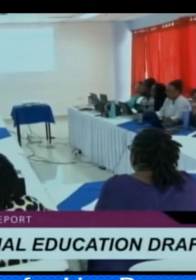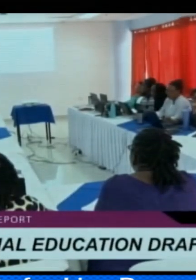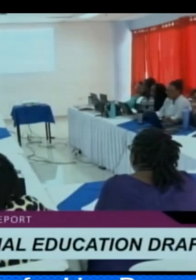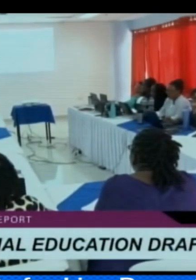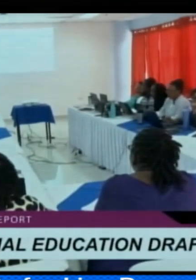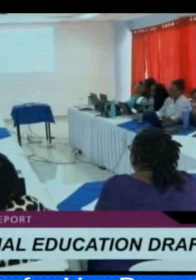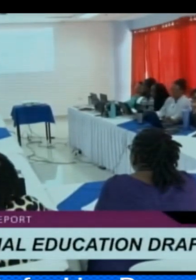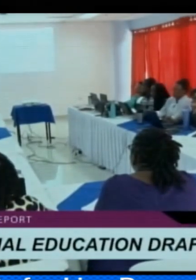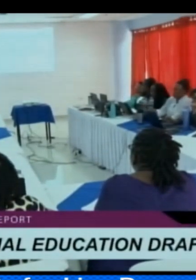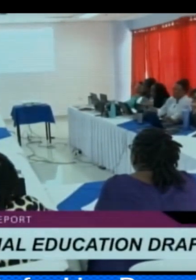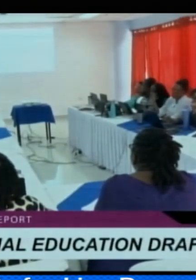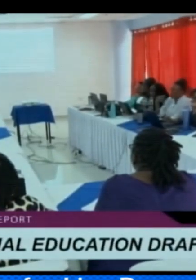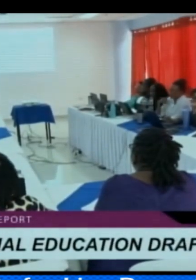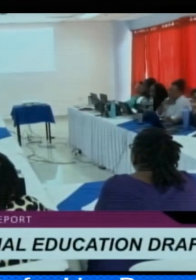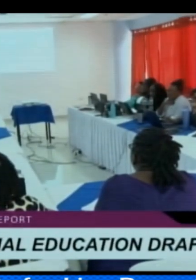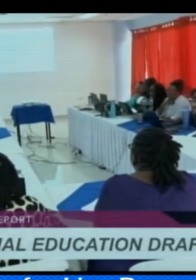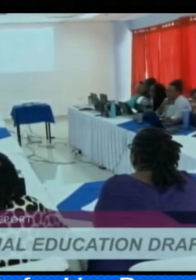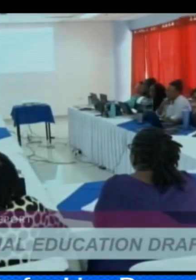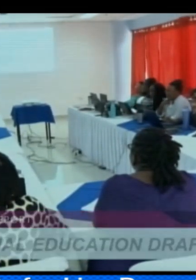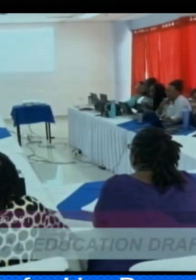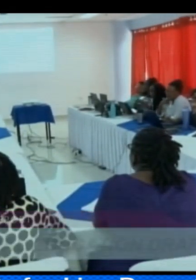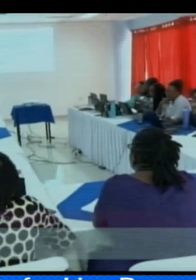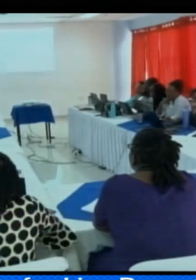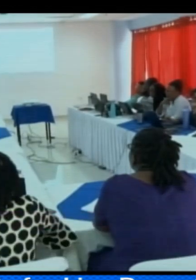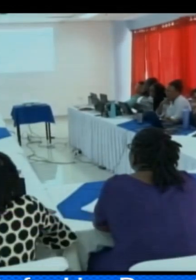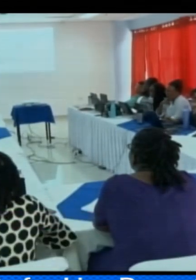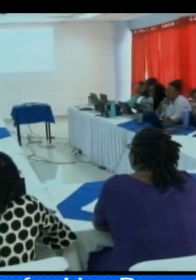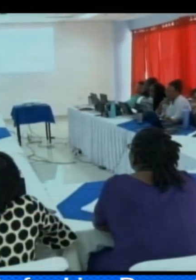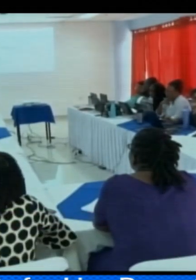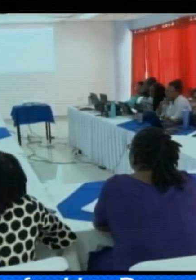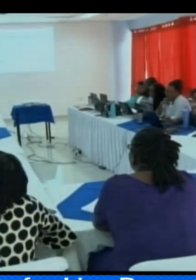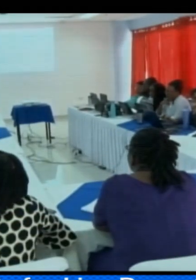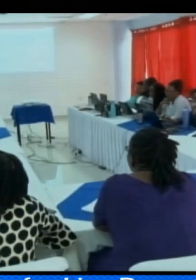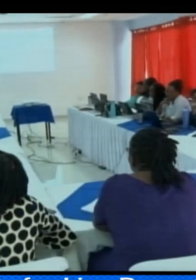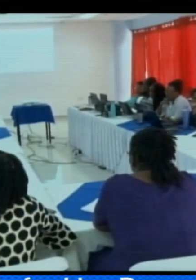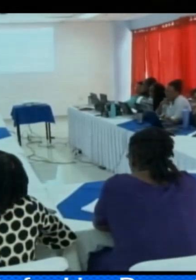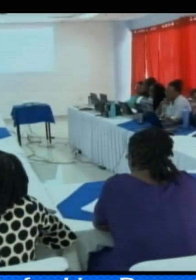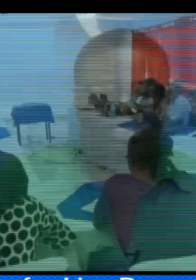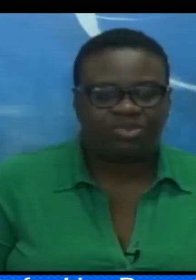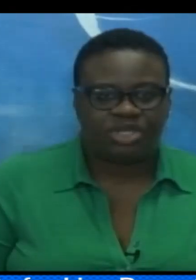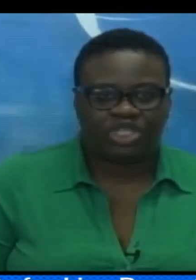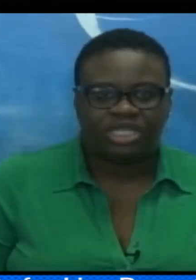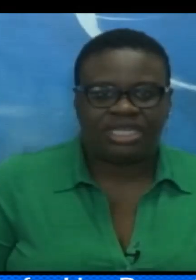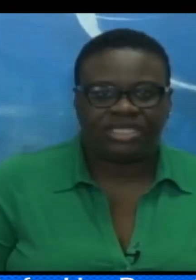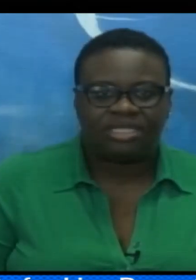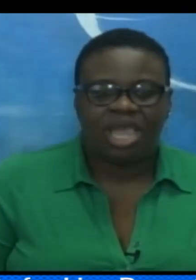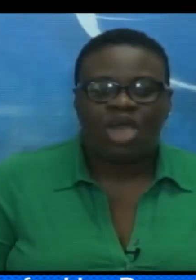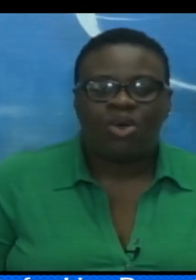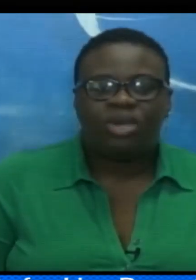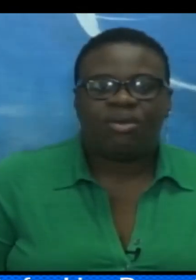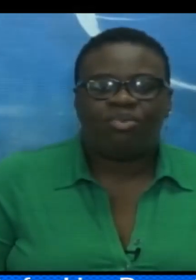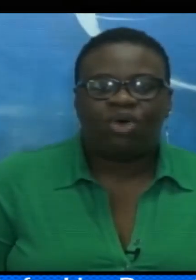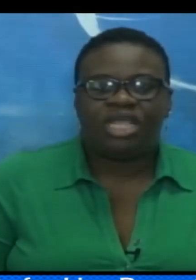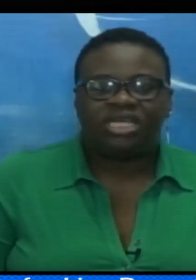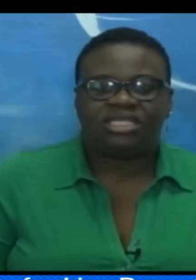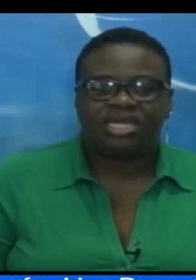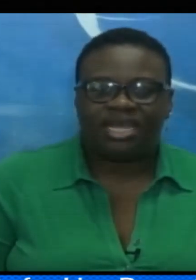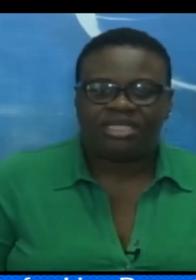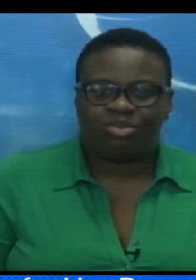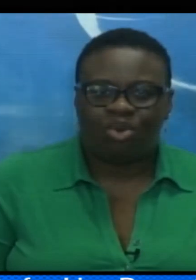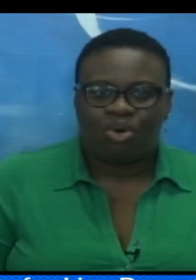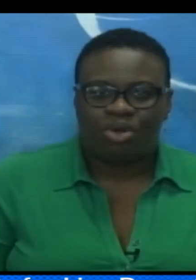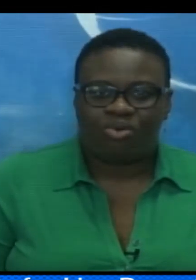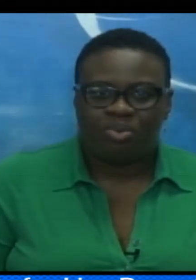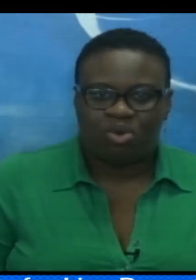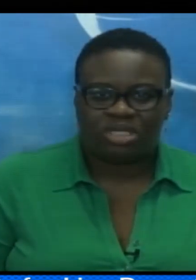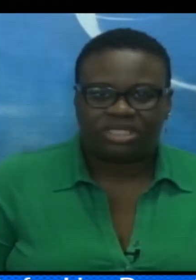ways in which the policy can create improved access and opportunities for students with special needs. We get more in this